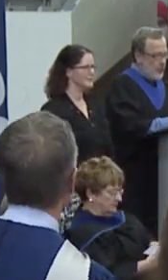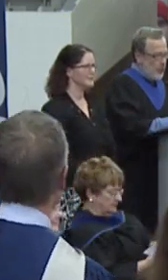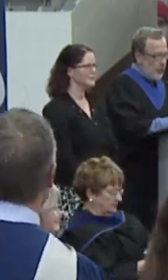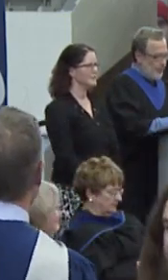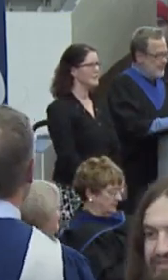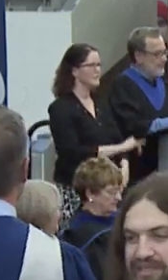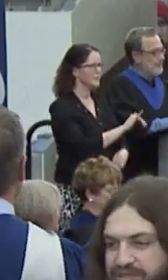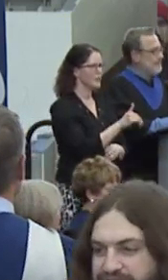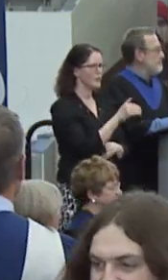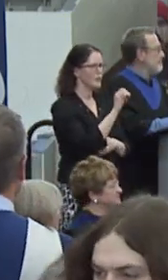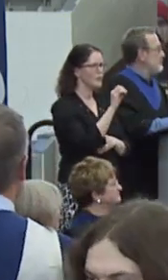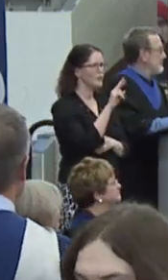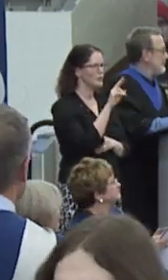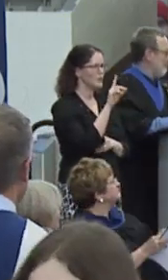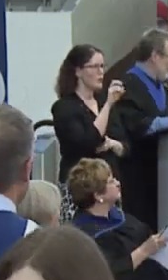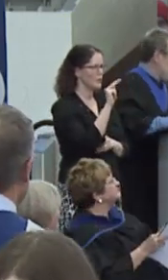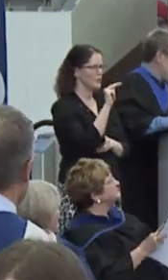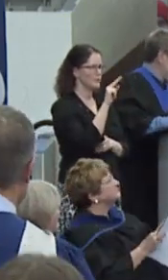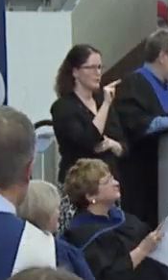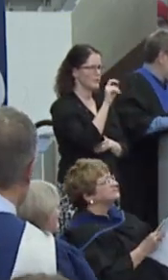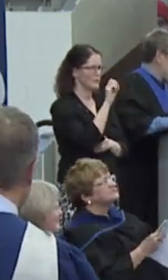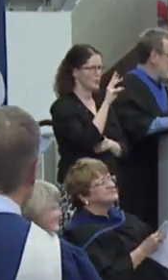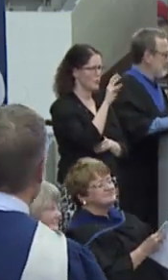Jordan Newell.